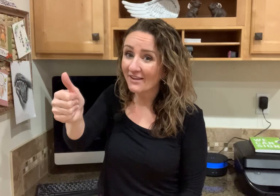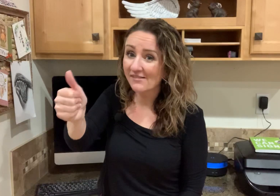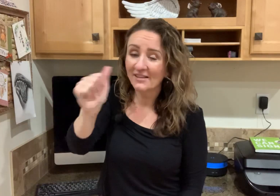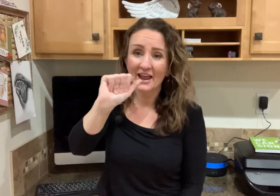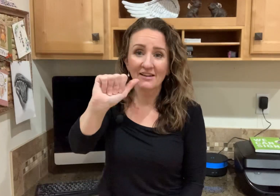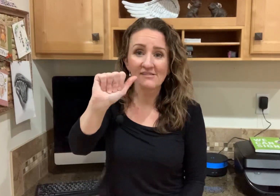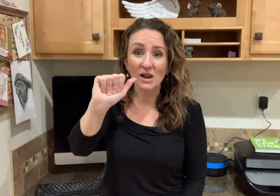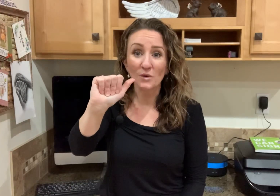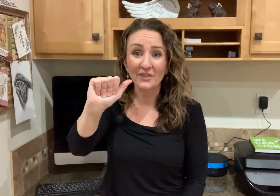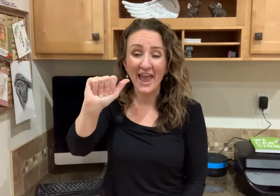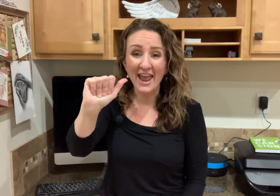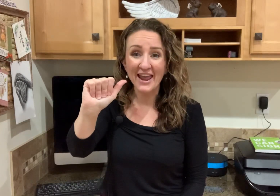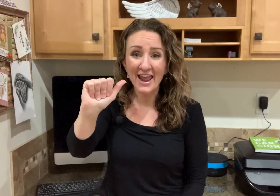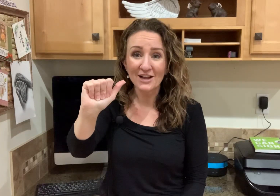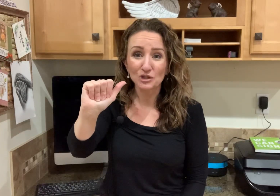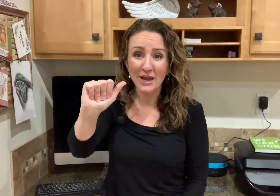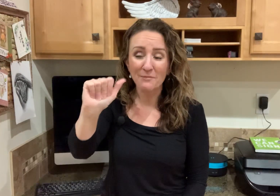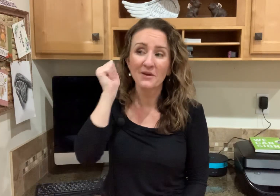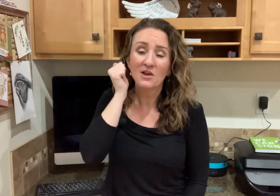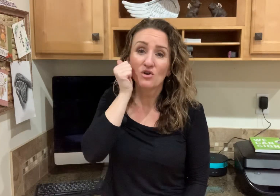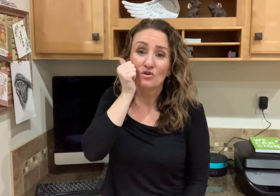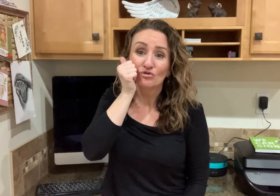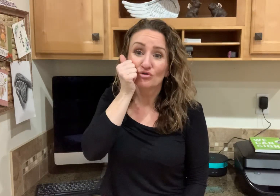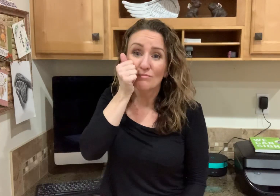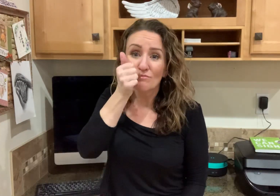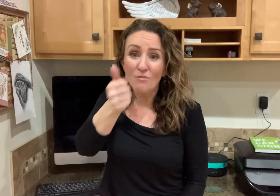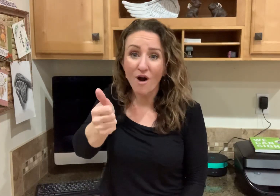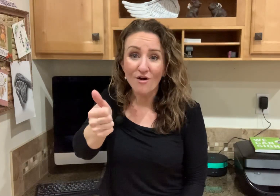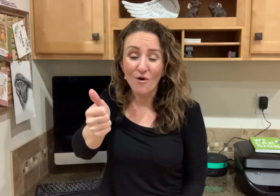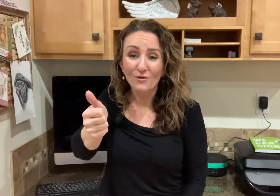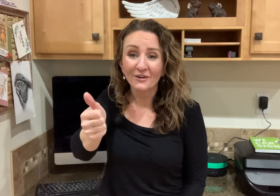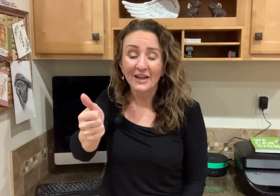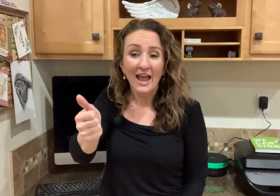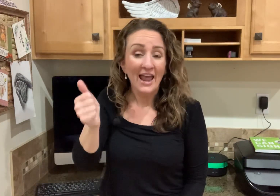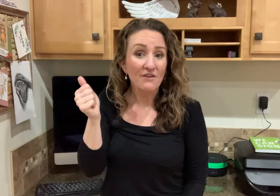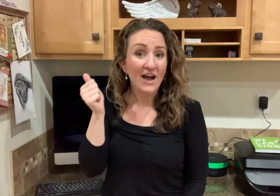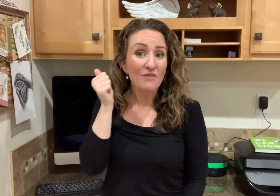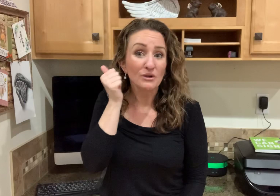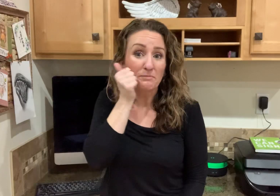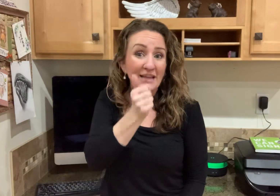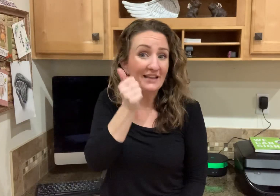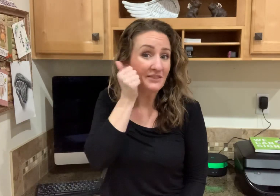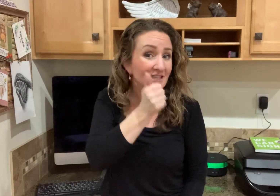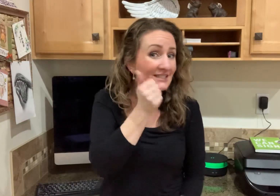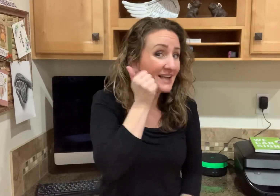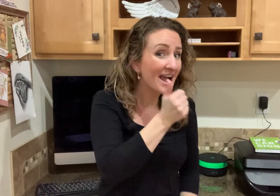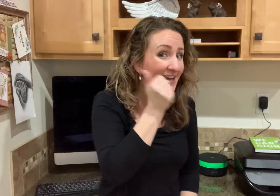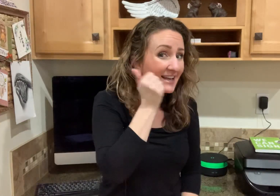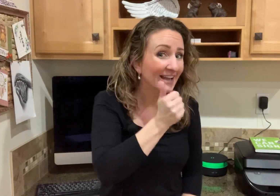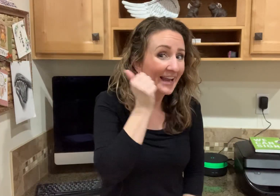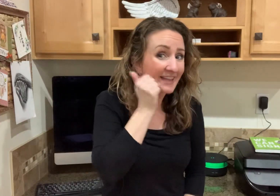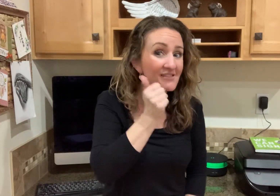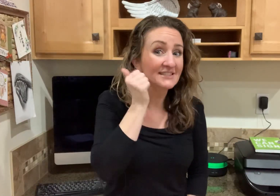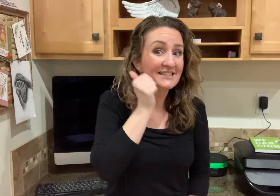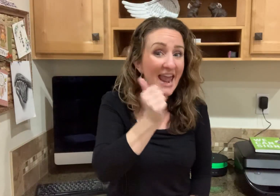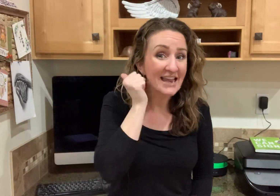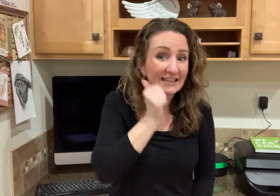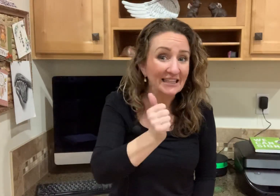this, and it's done with the A hand shape. Tomorrow. If I repeat this sign, it's daily